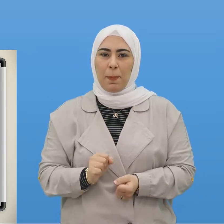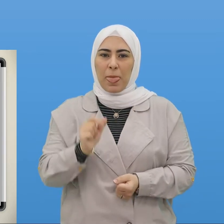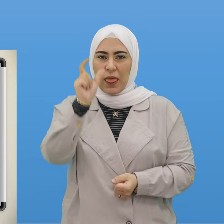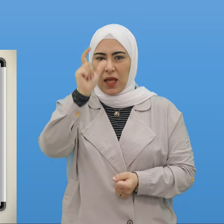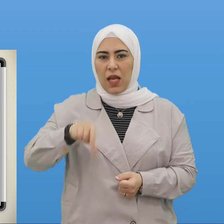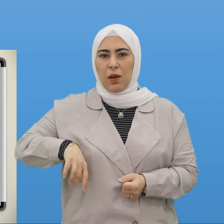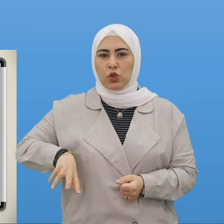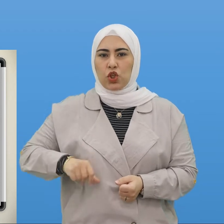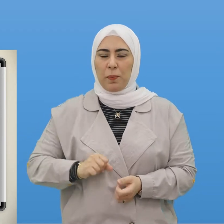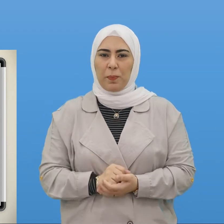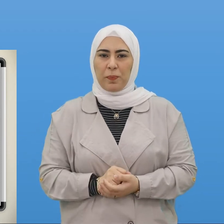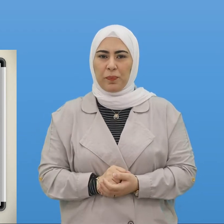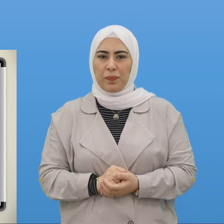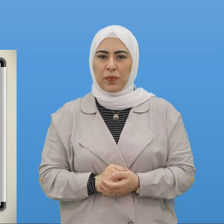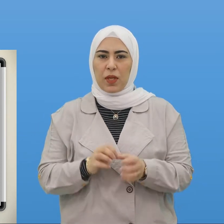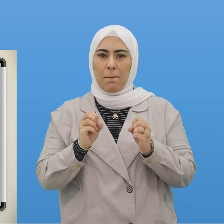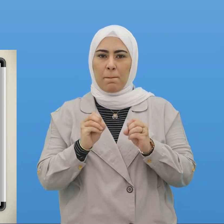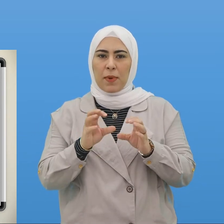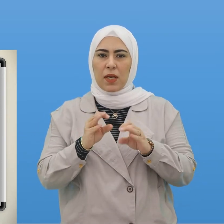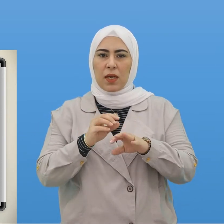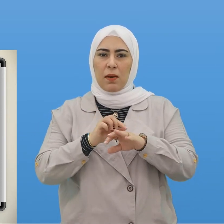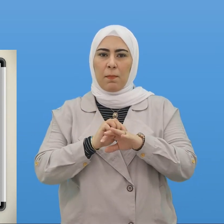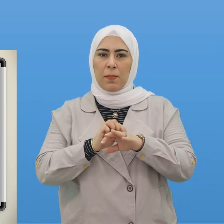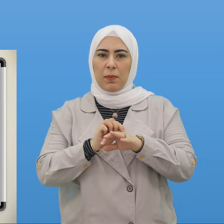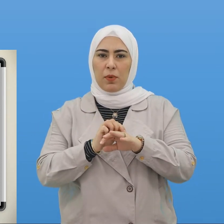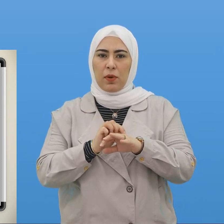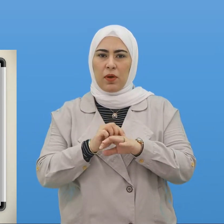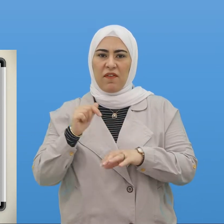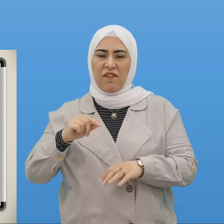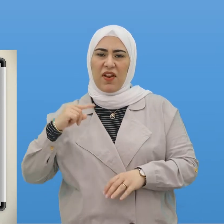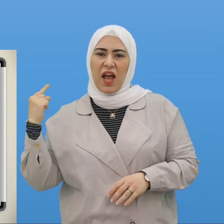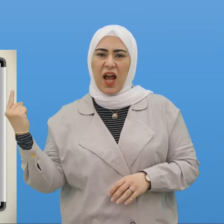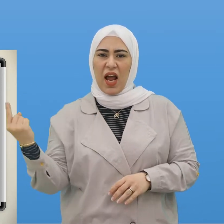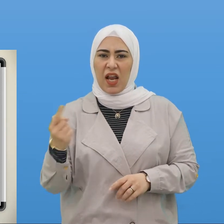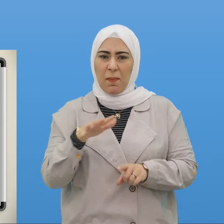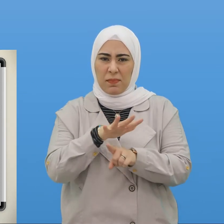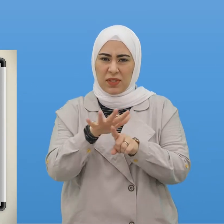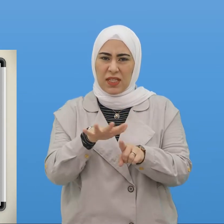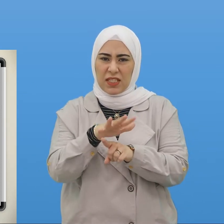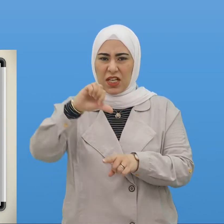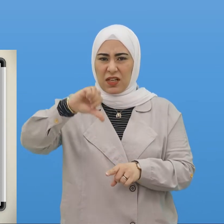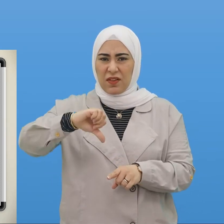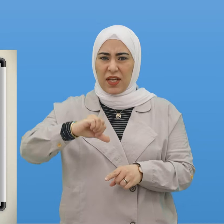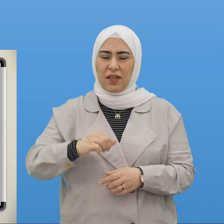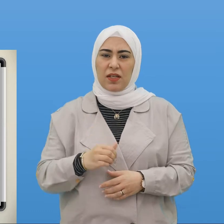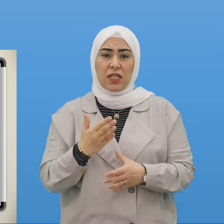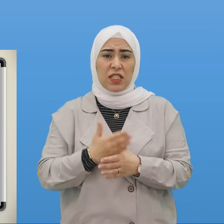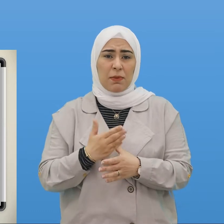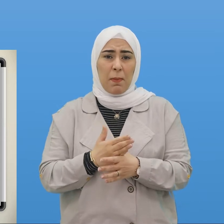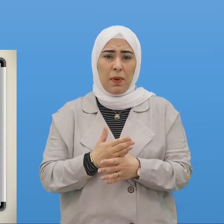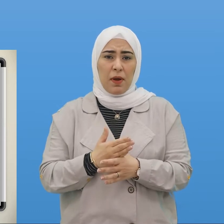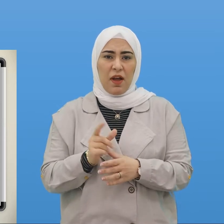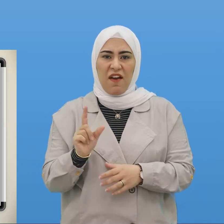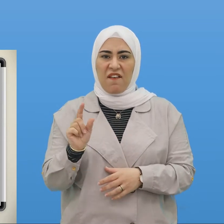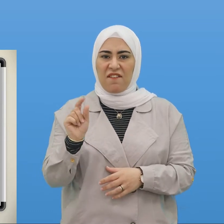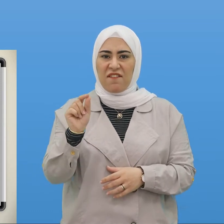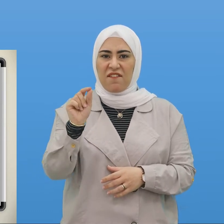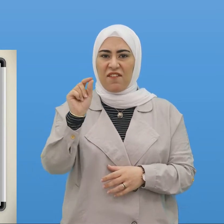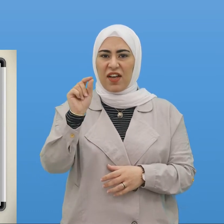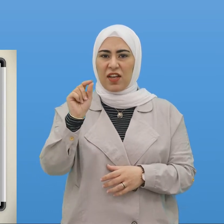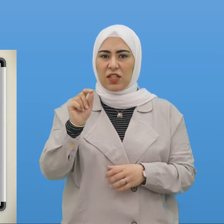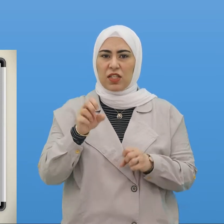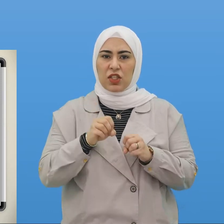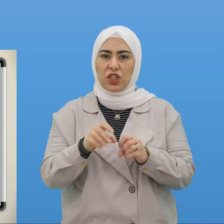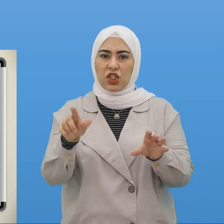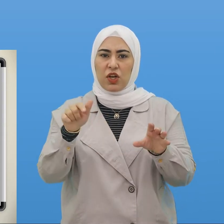actual thing stolen. Many people all over the world can be affected if viruses are left